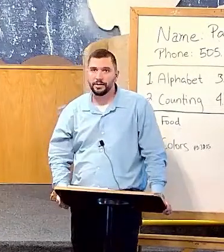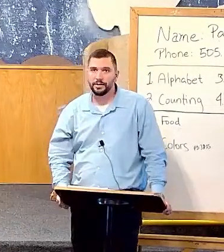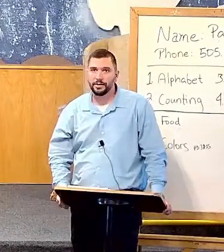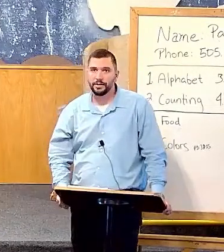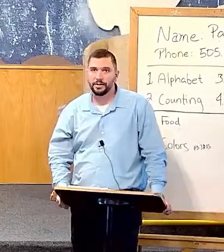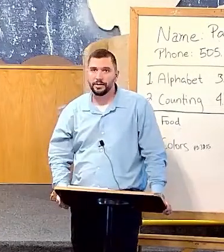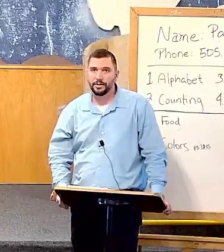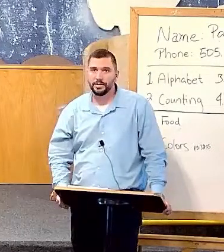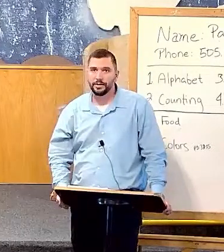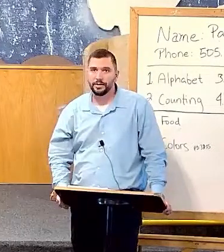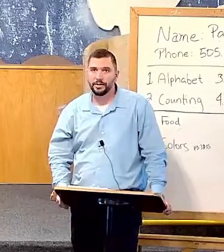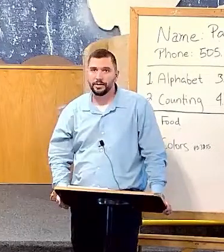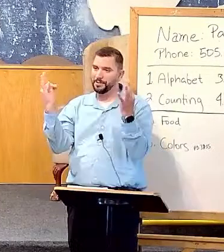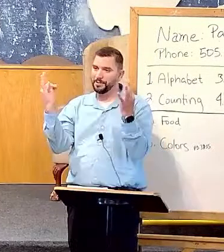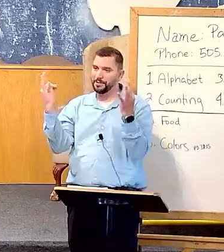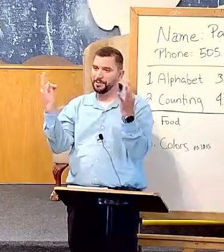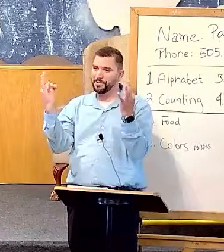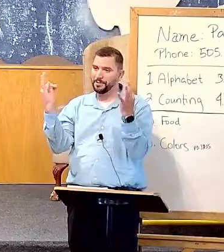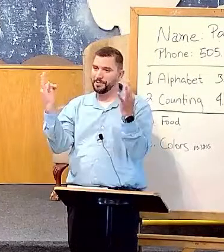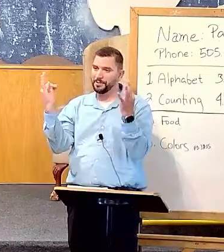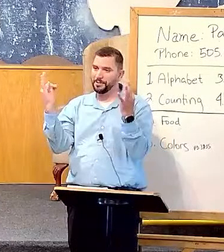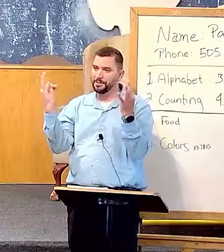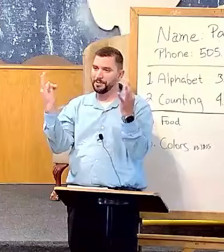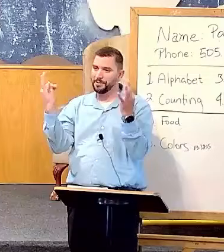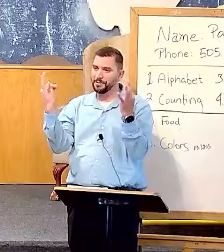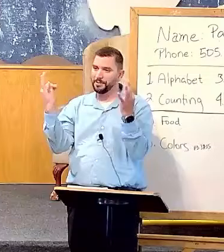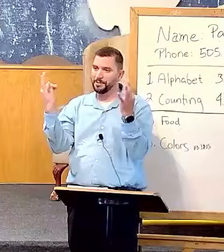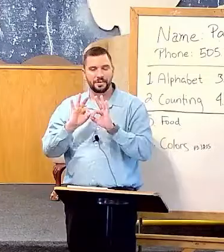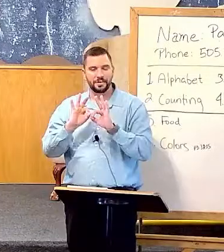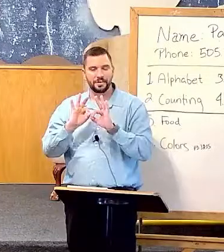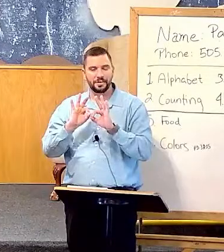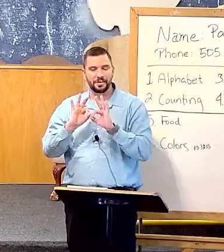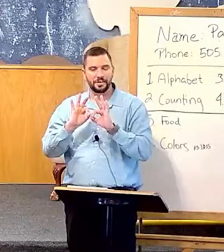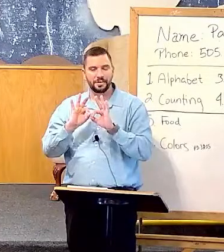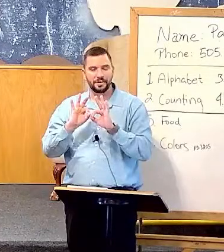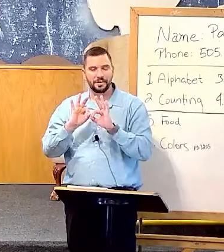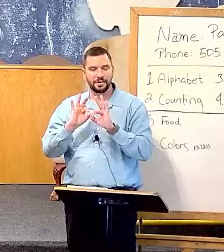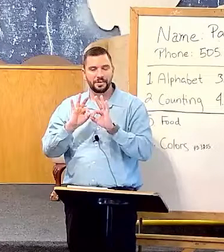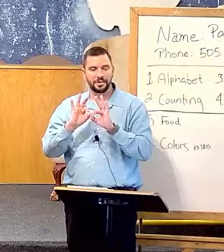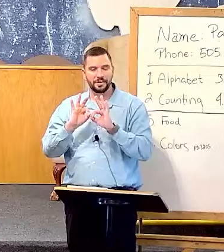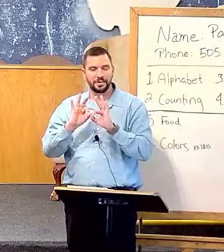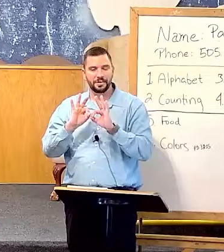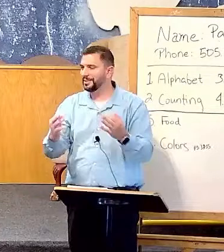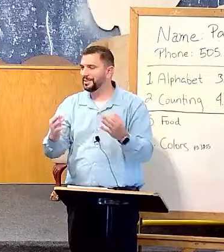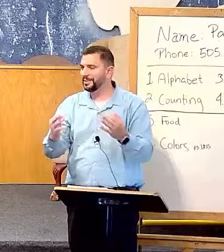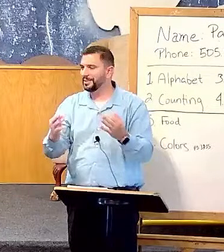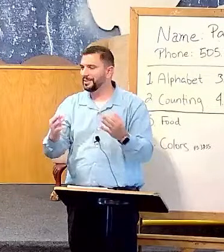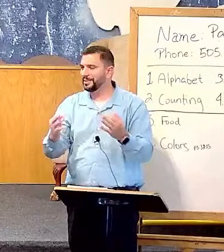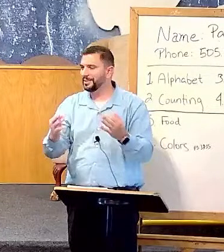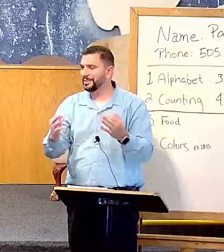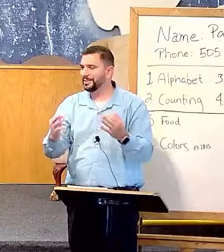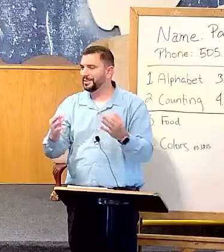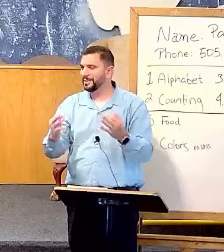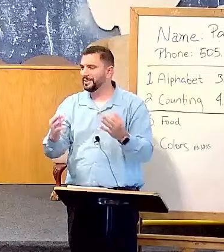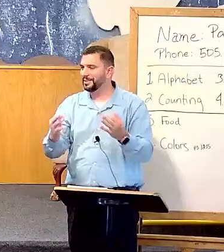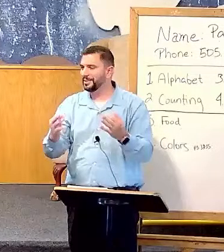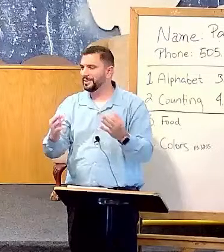I saw you signing family, so very good. Make the F, and it's like the circle of life, right? Family there. It's important.